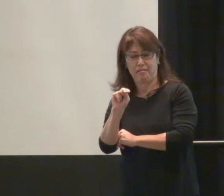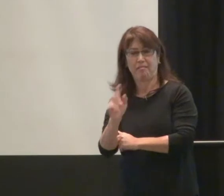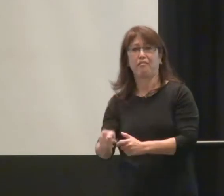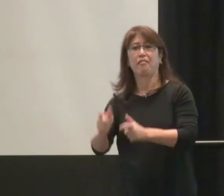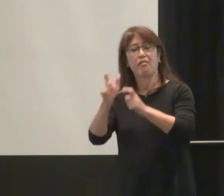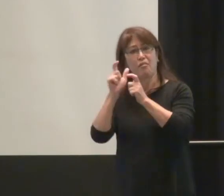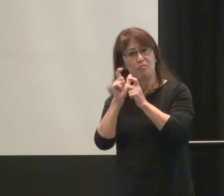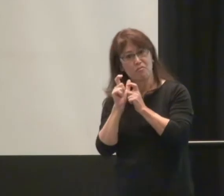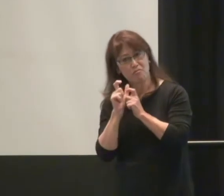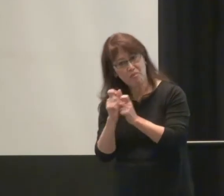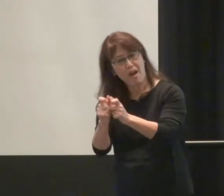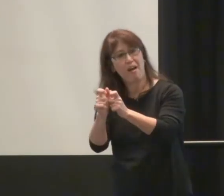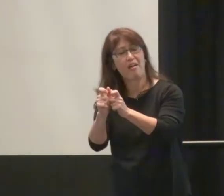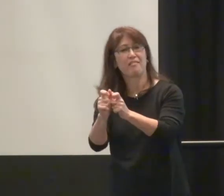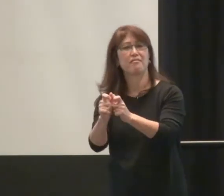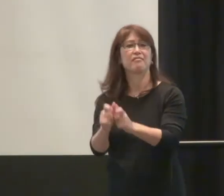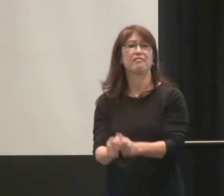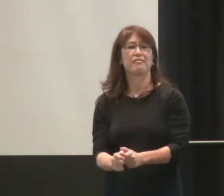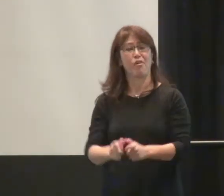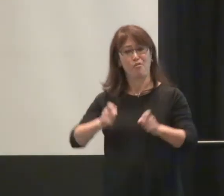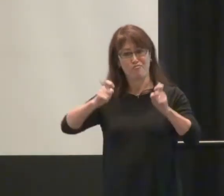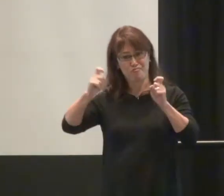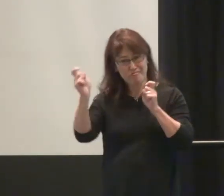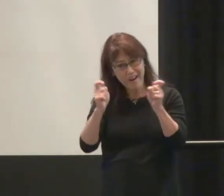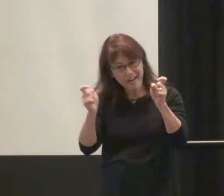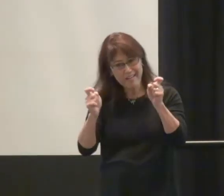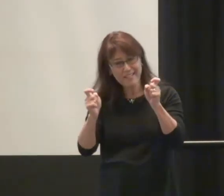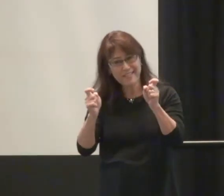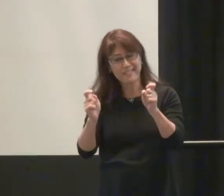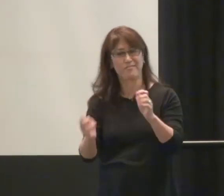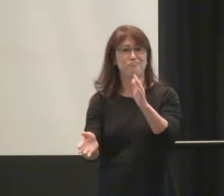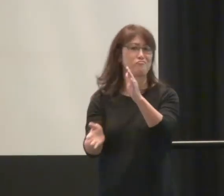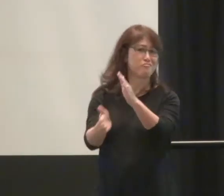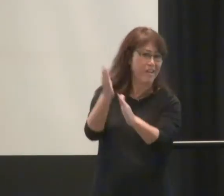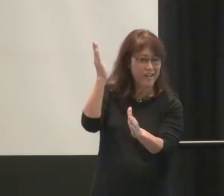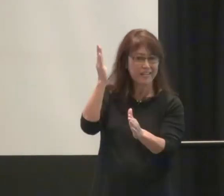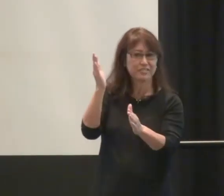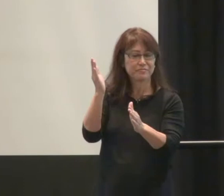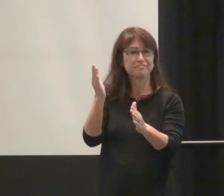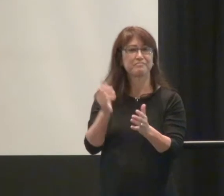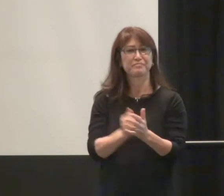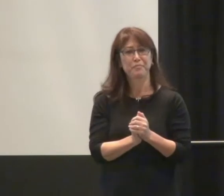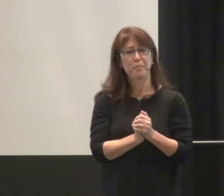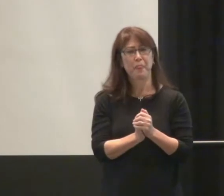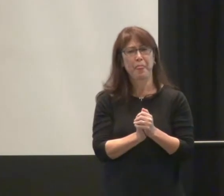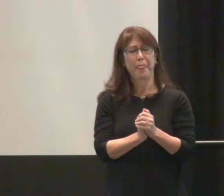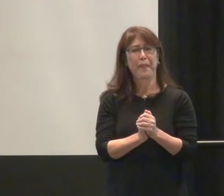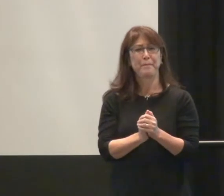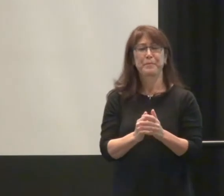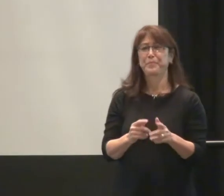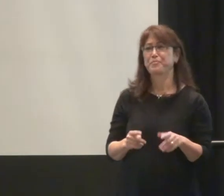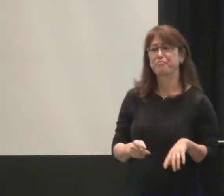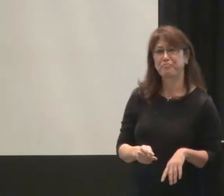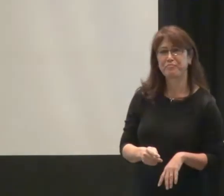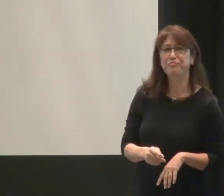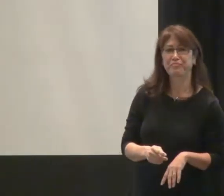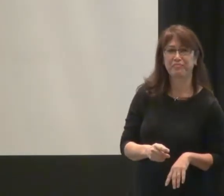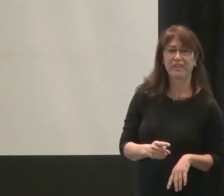example, the English word run could mean to actually physically run, or to facilitate, or to operate,